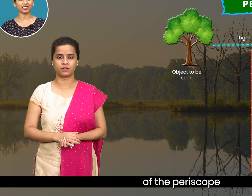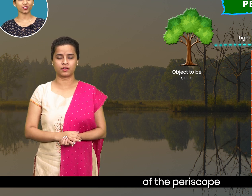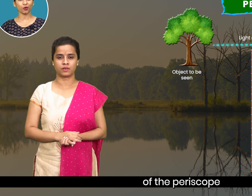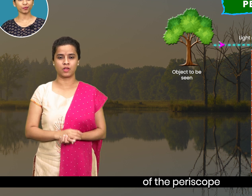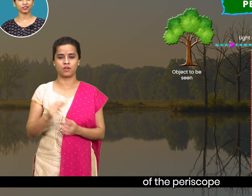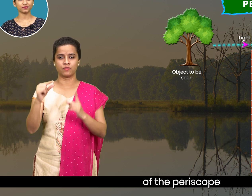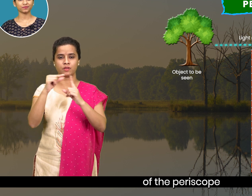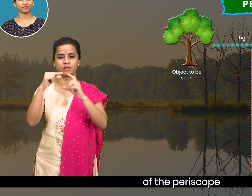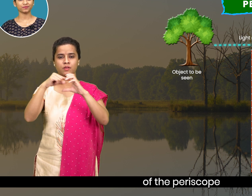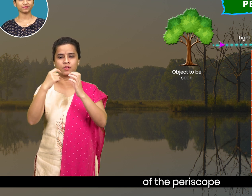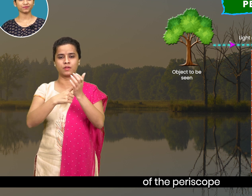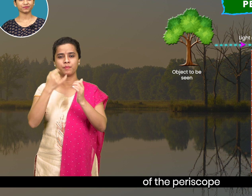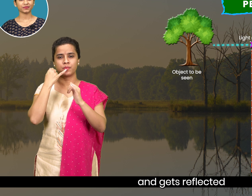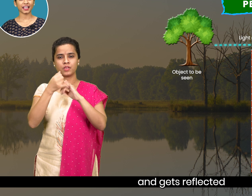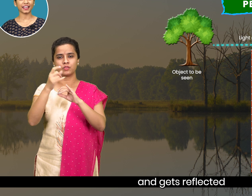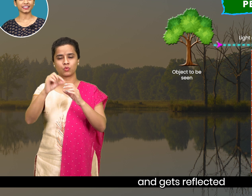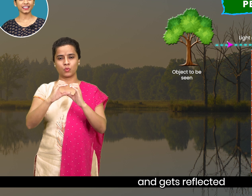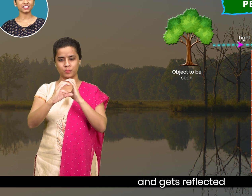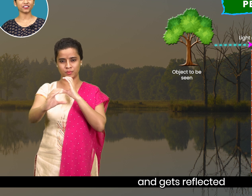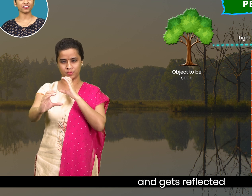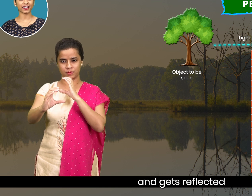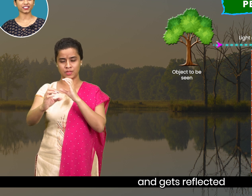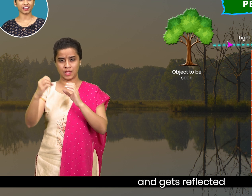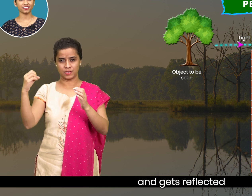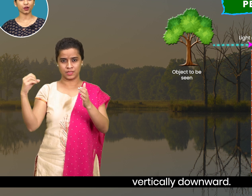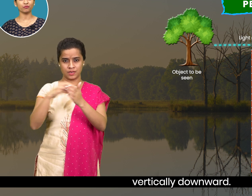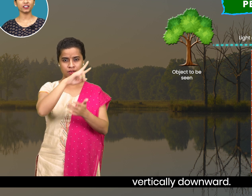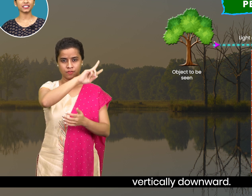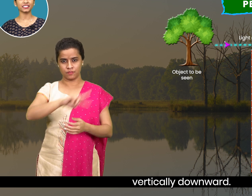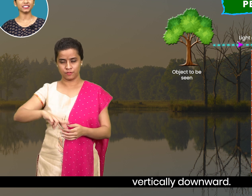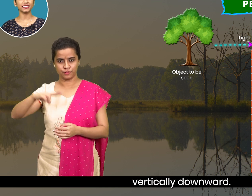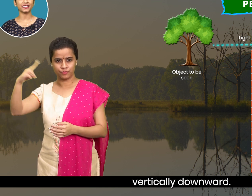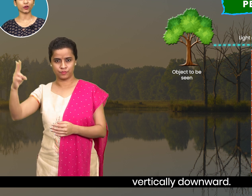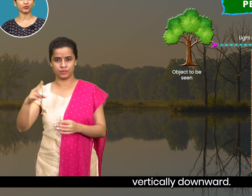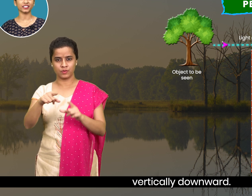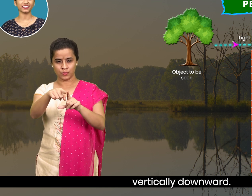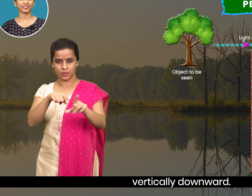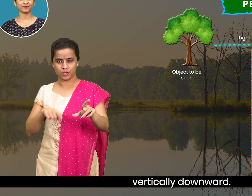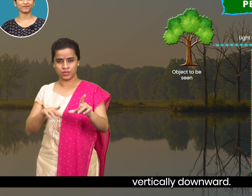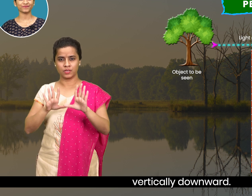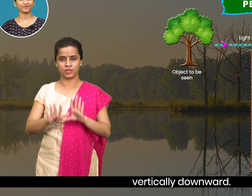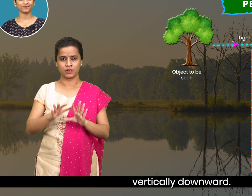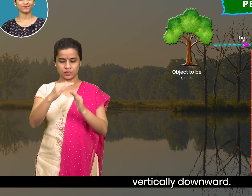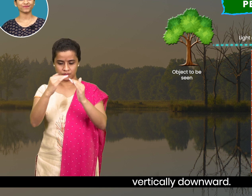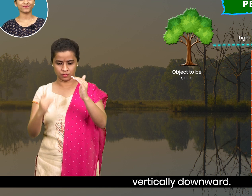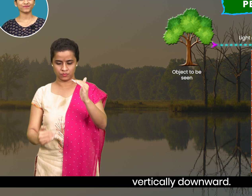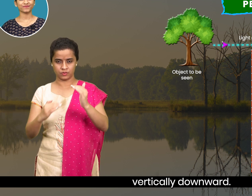the periscope and gets reflected vertically downward.